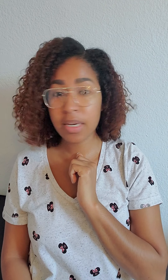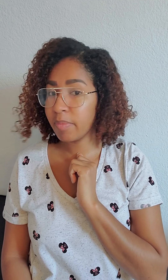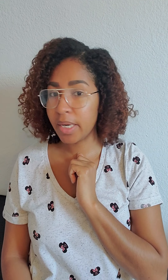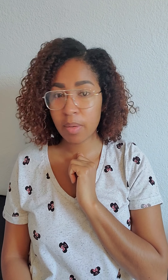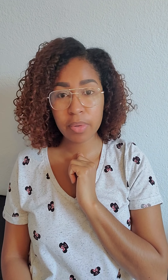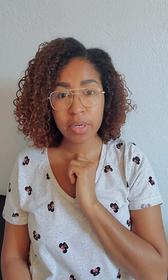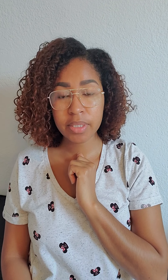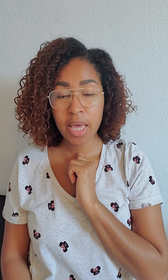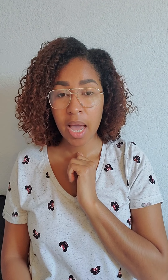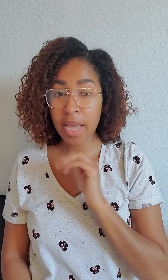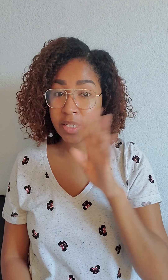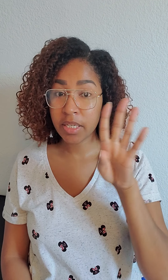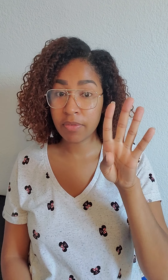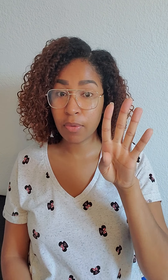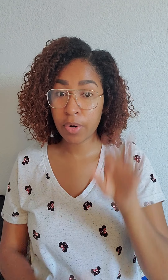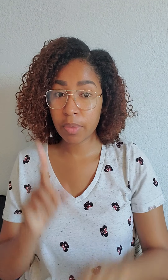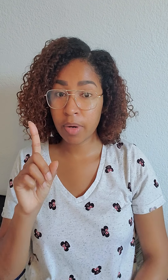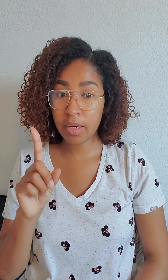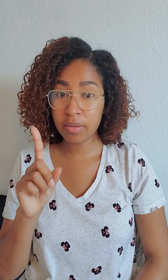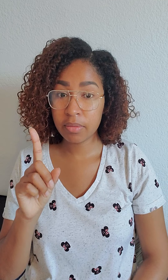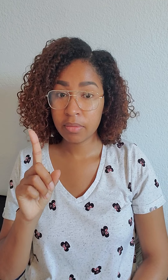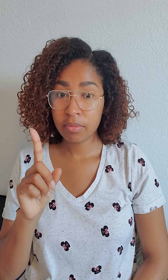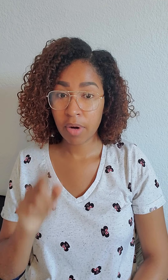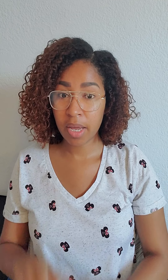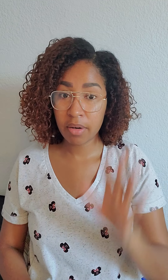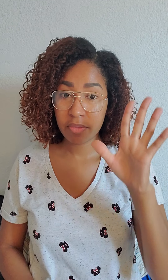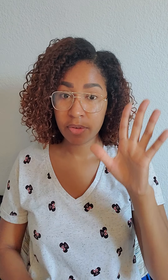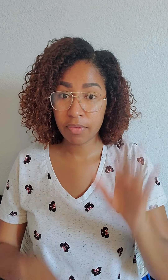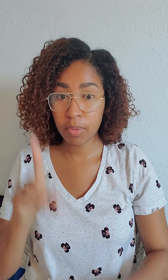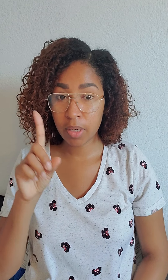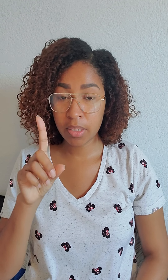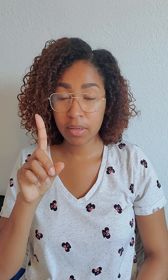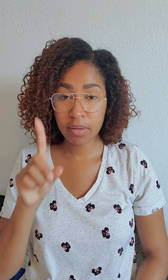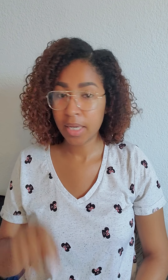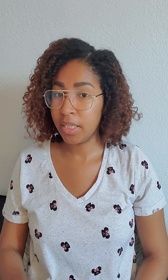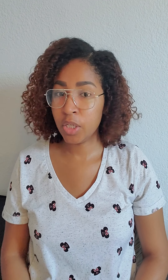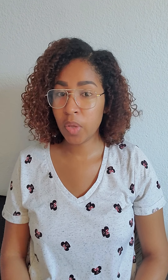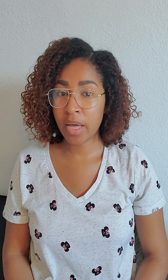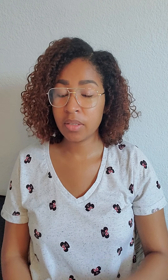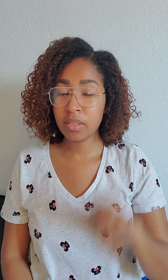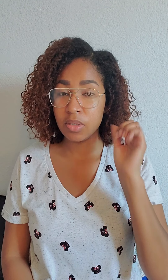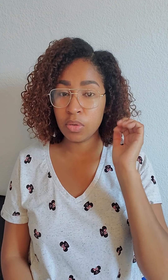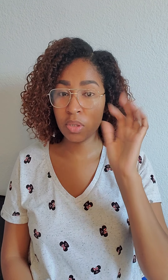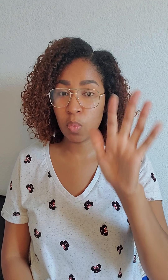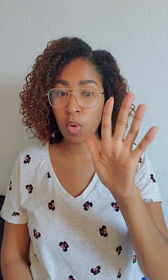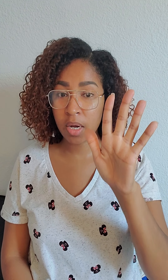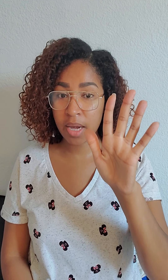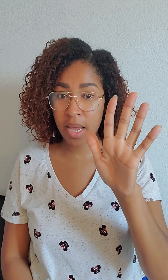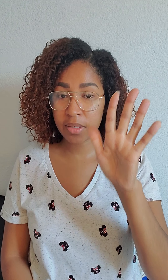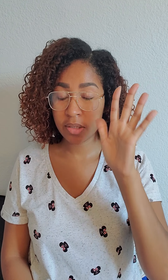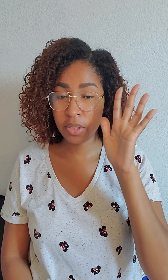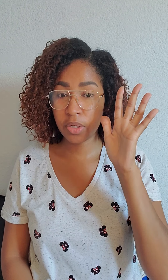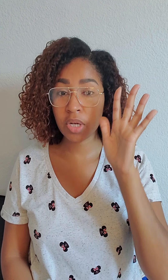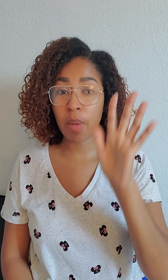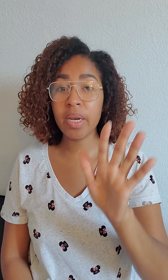my numbers, I did 41, right? 51, I didn't do that. Use one hand, your dominant